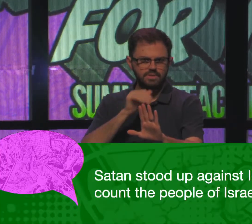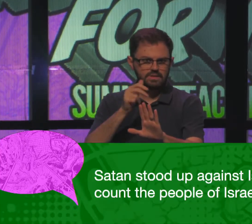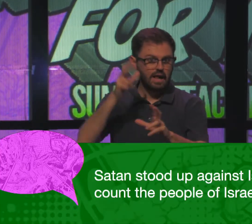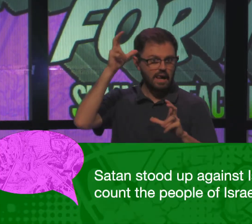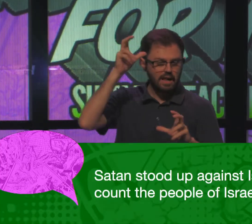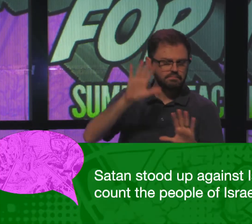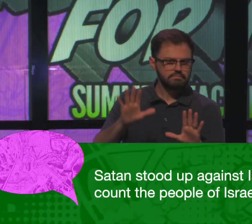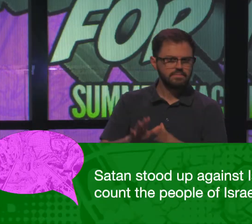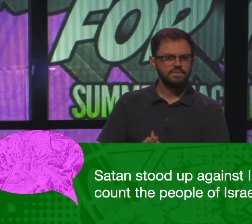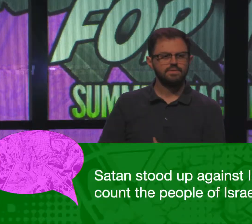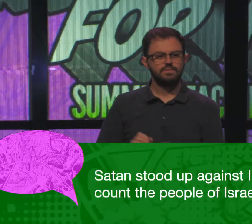Who did it?